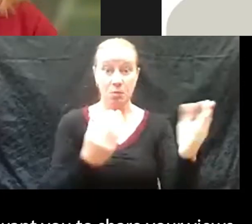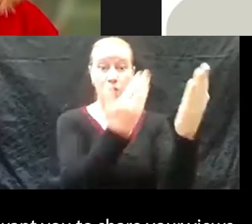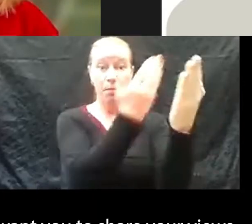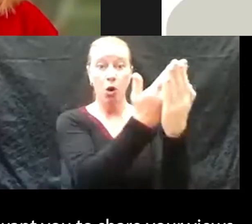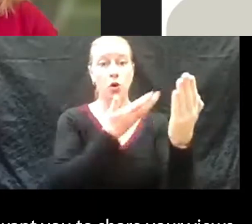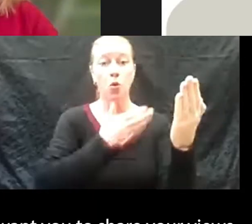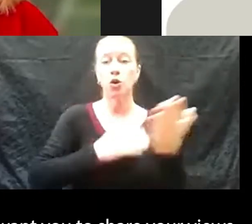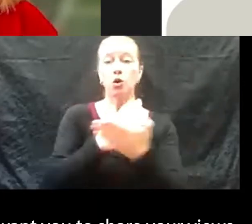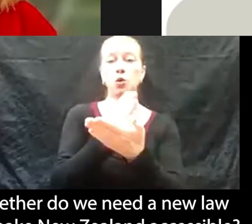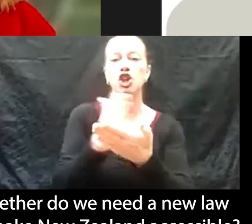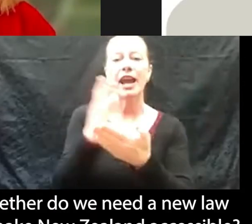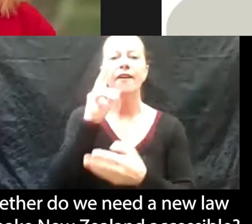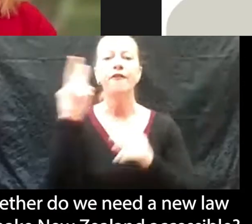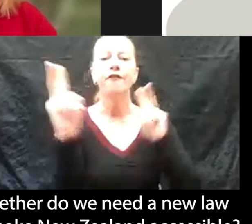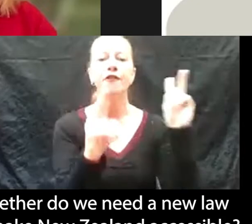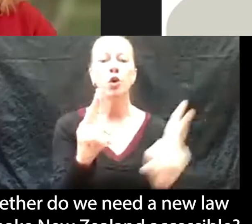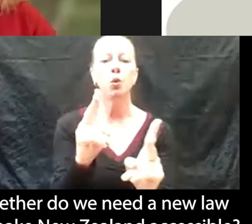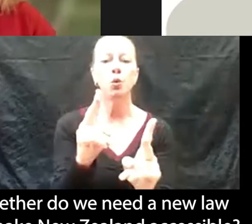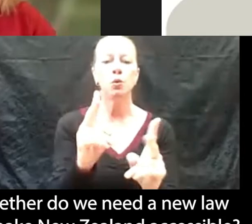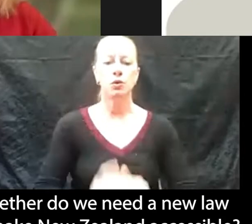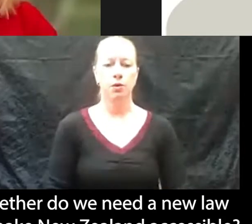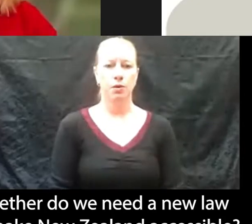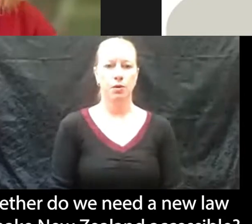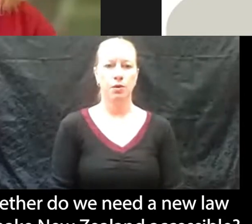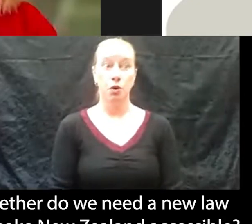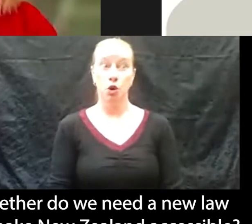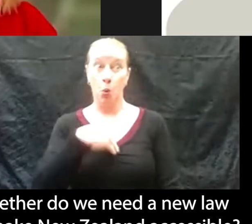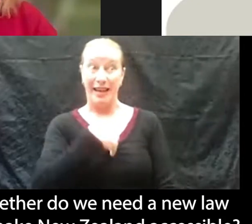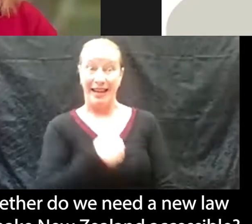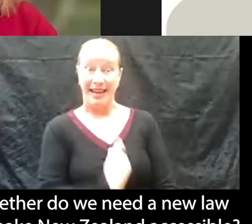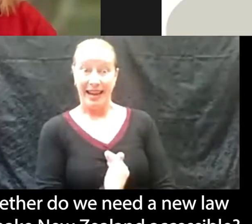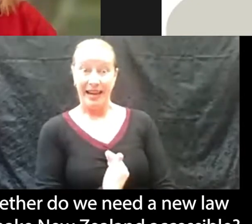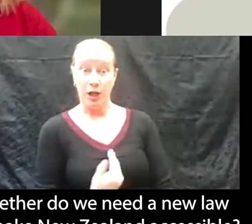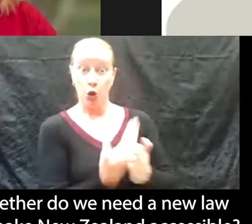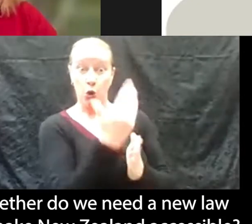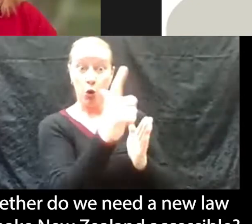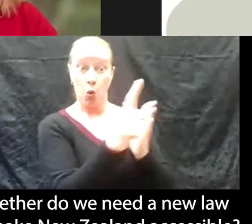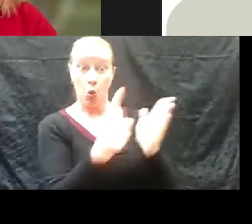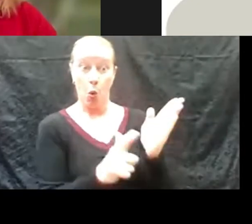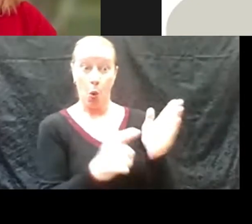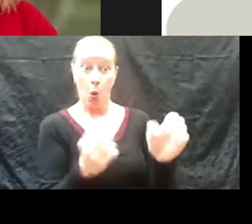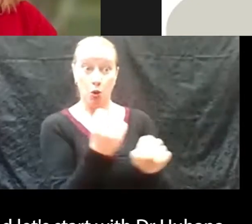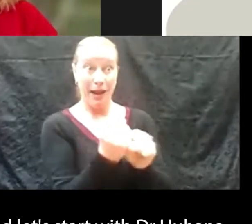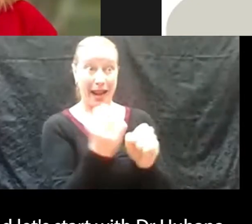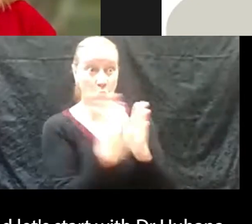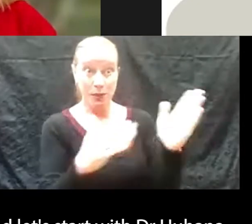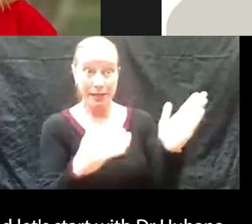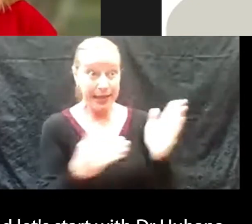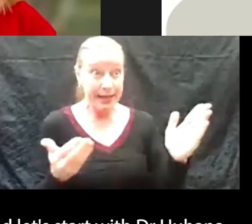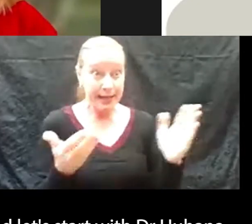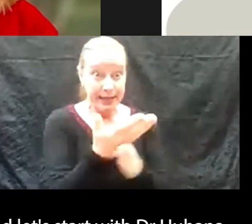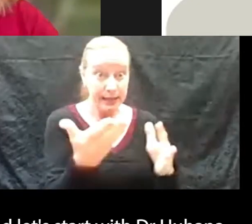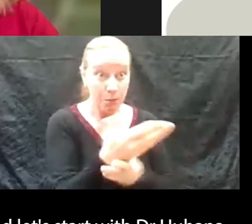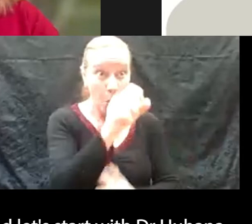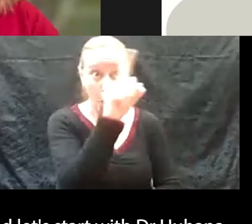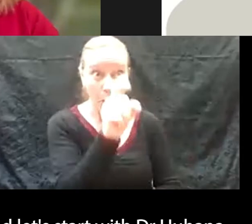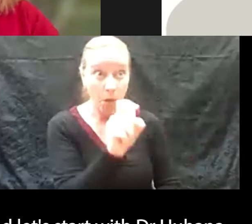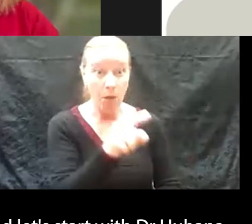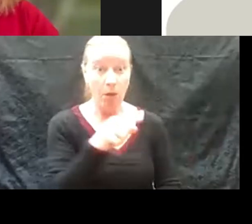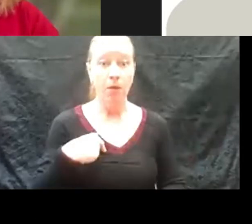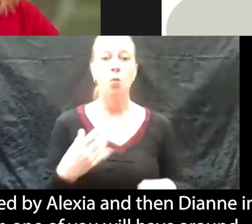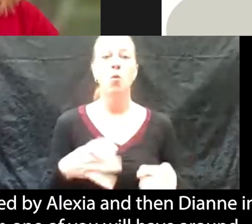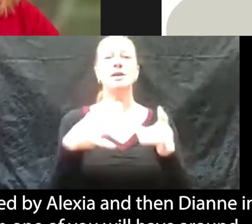share your views. Whether do we need a new law to make New Zealand accessible? And let's start with